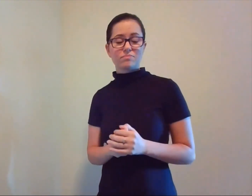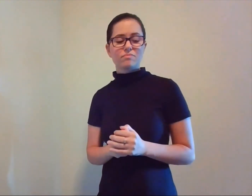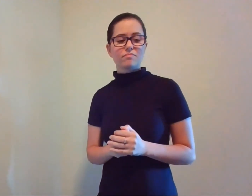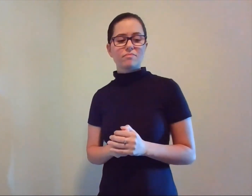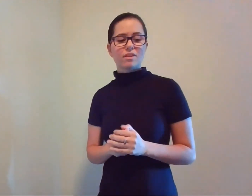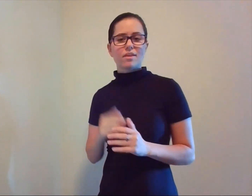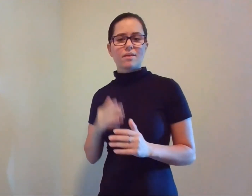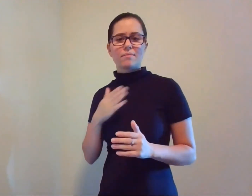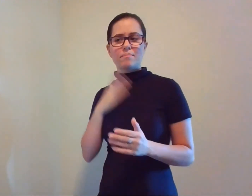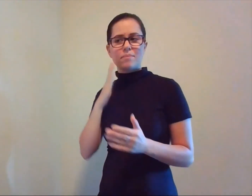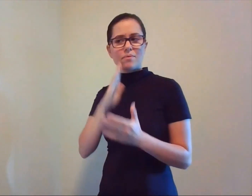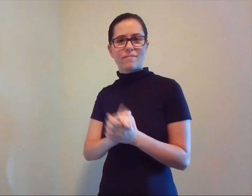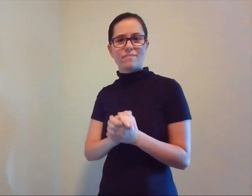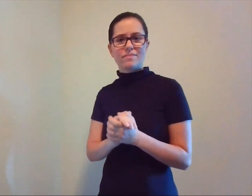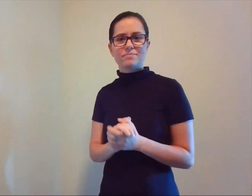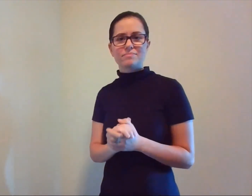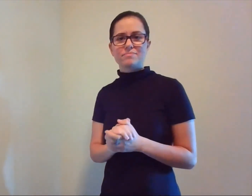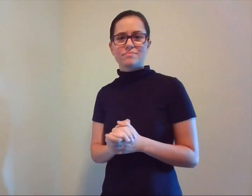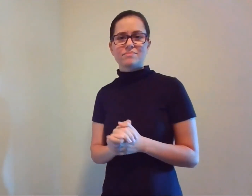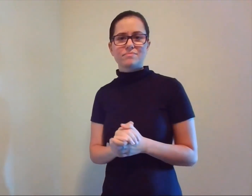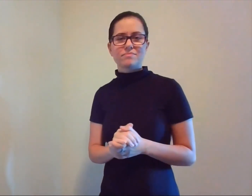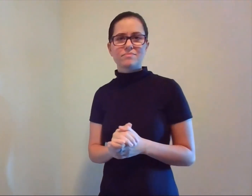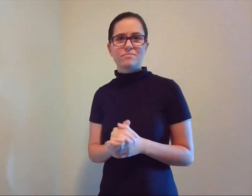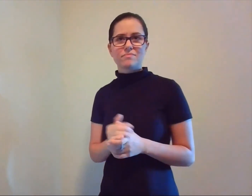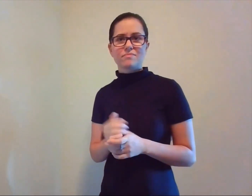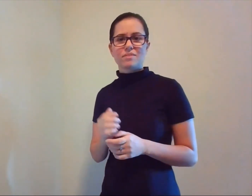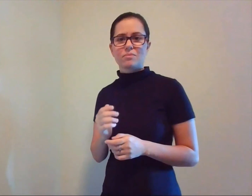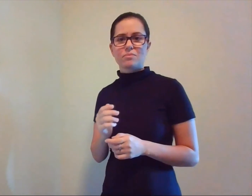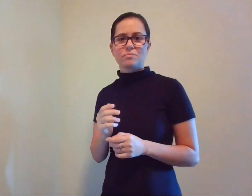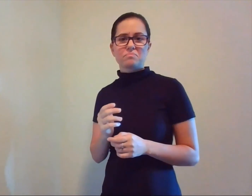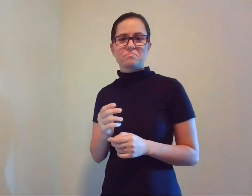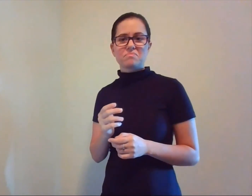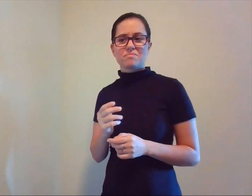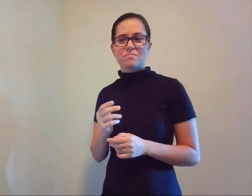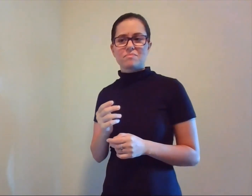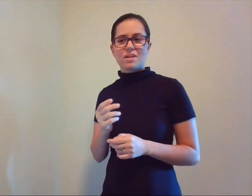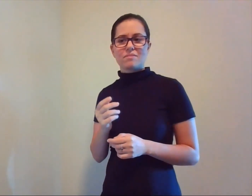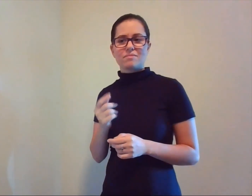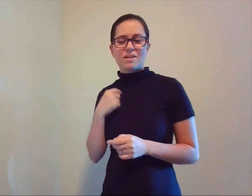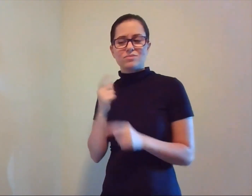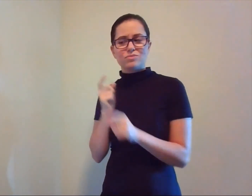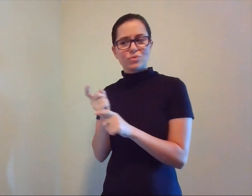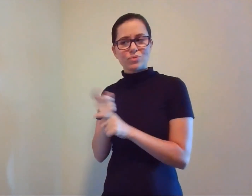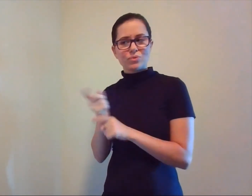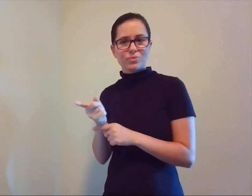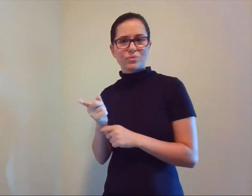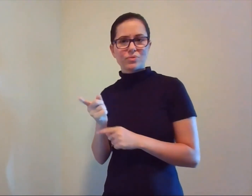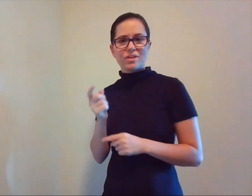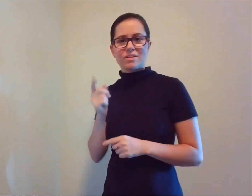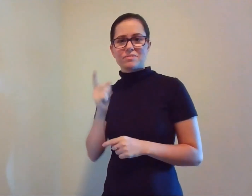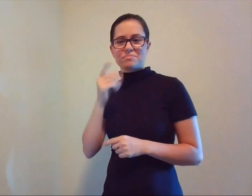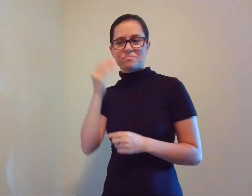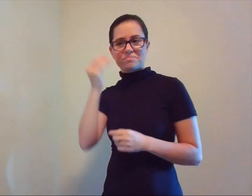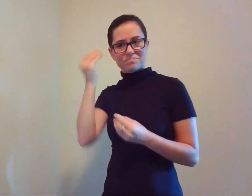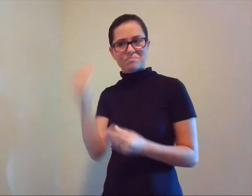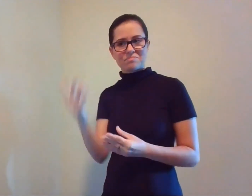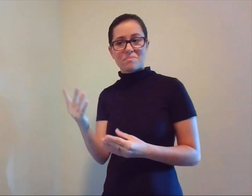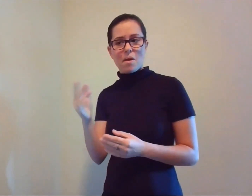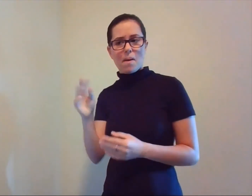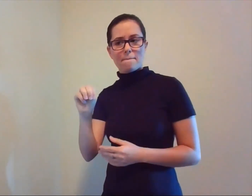like, world-class actor Mark Strong is here. I would be like, one of the greatest actors of our time, Mark Strong and family just arrived to